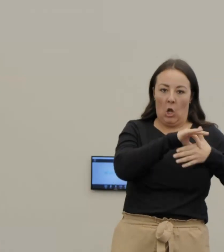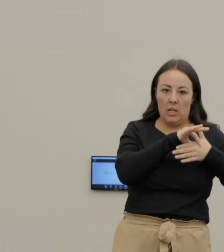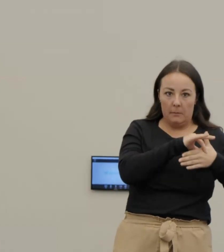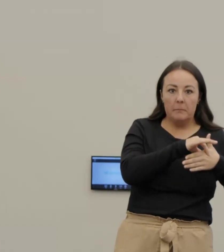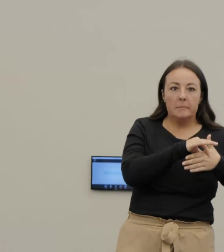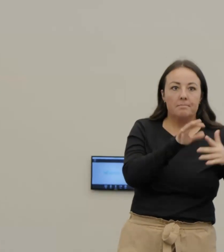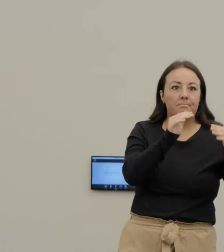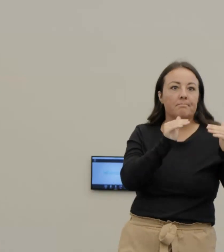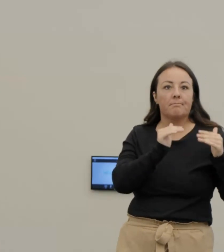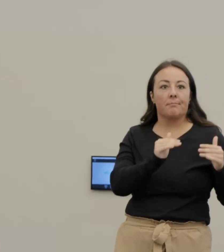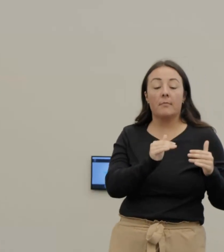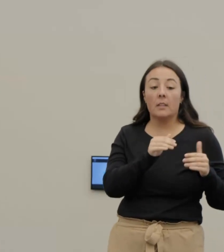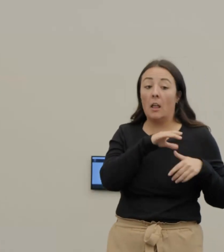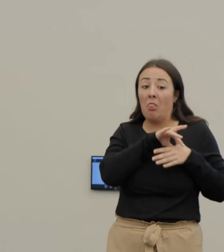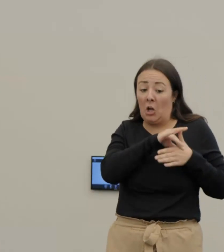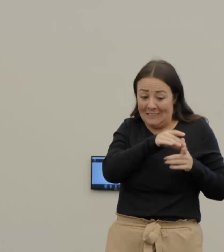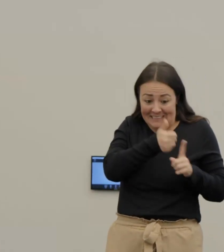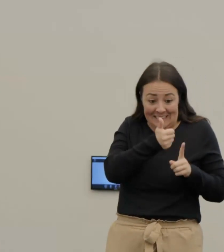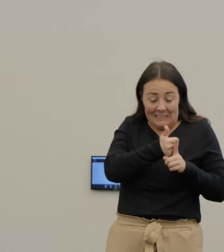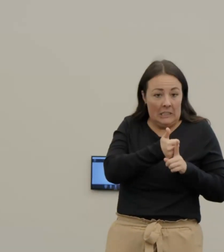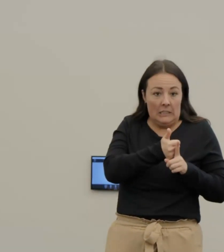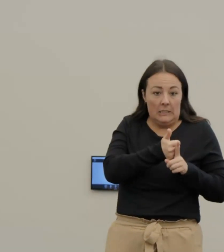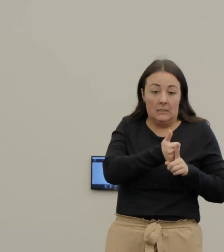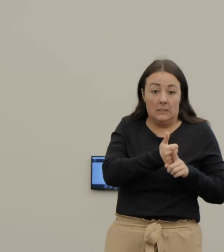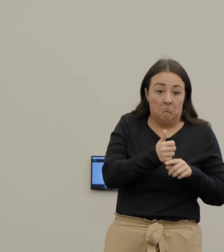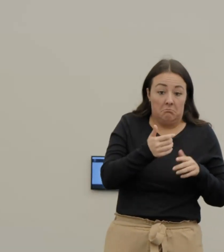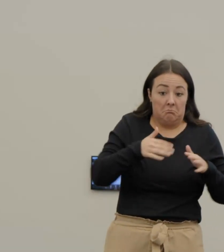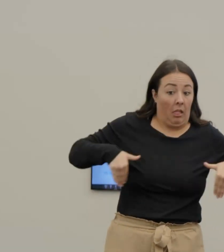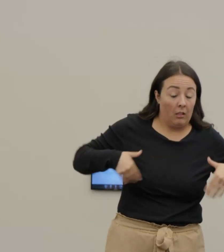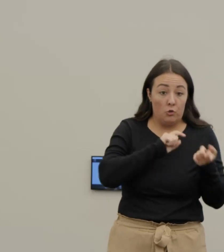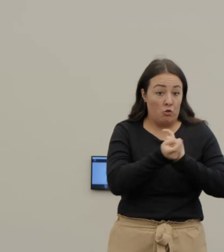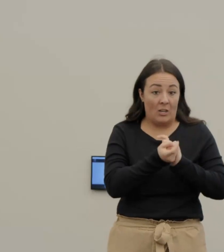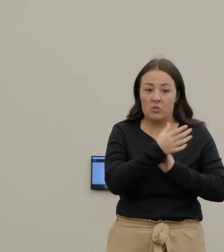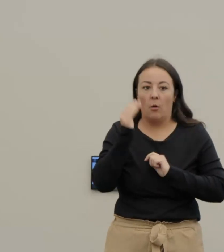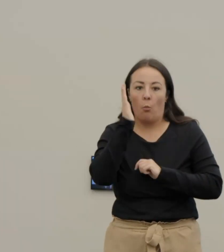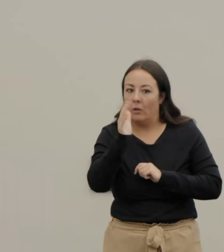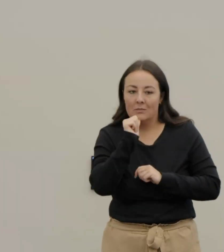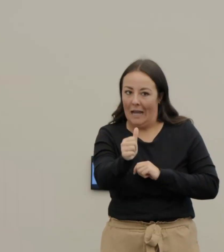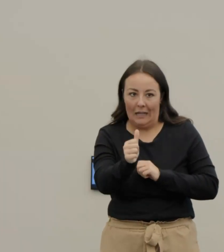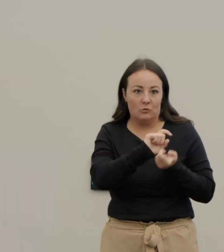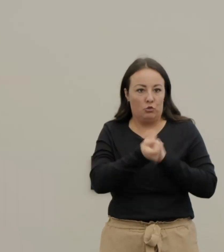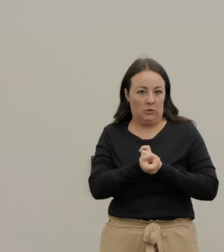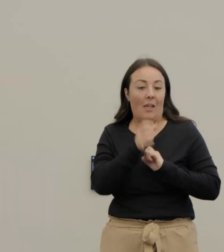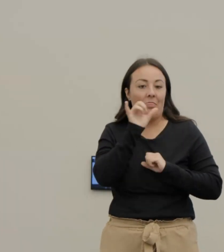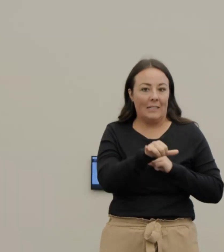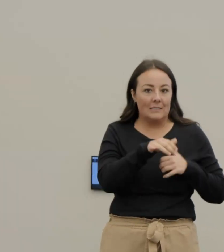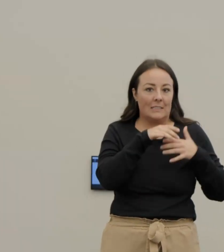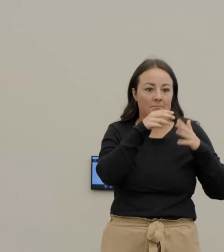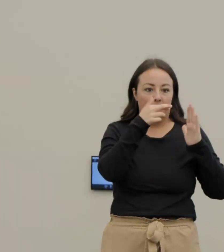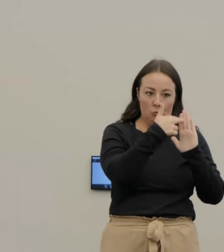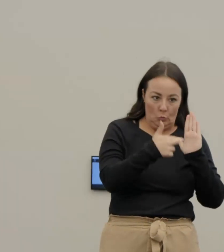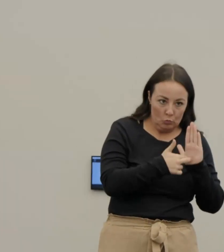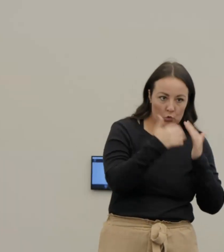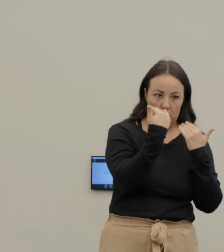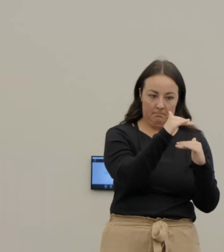that content has not and will not be changed. Those are the criteria for archive, right?